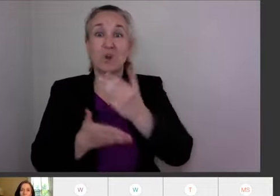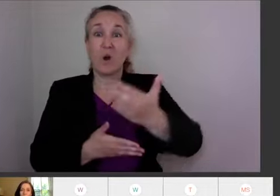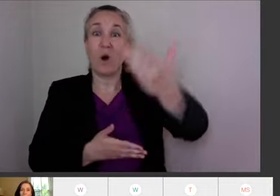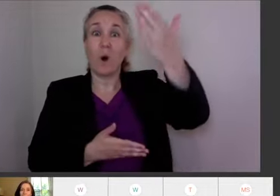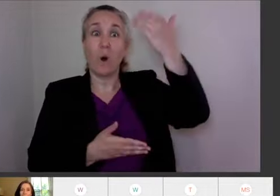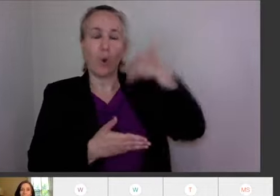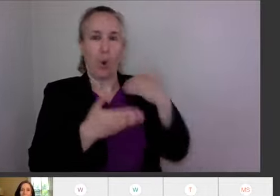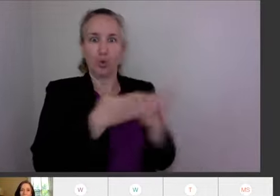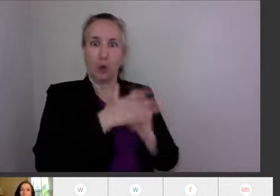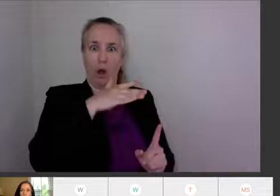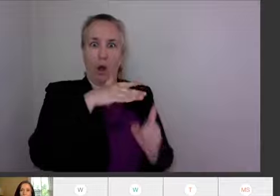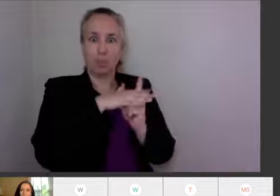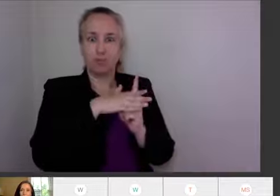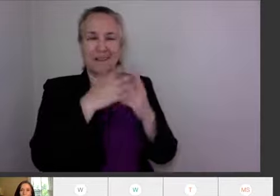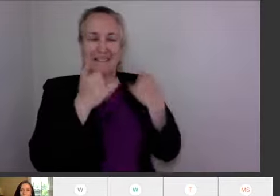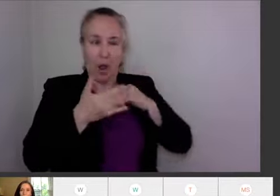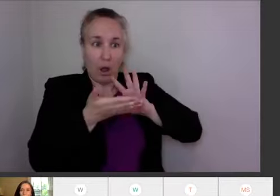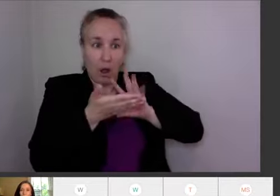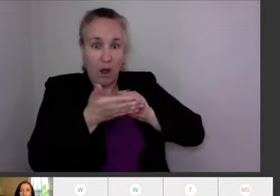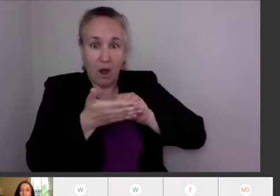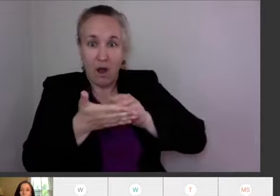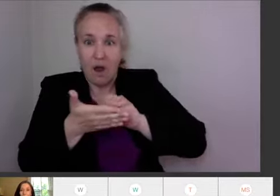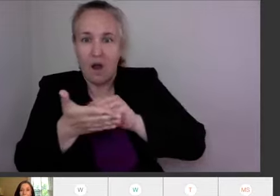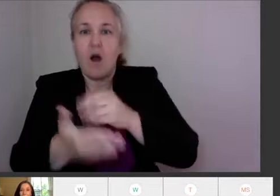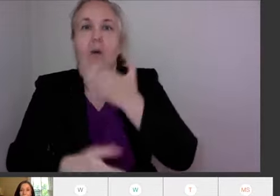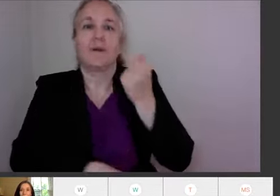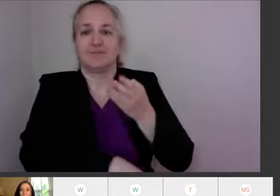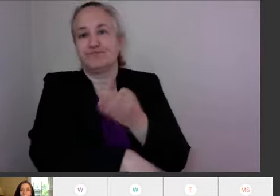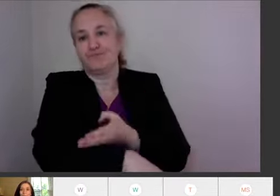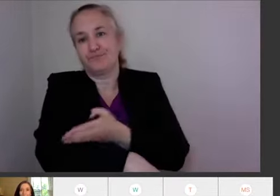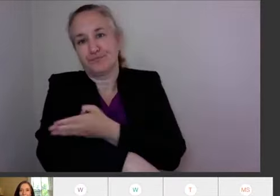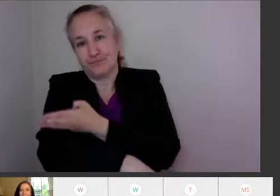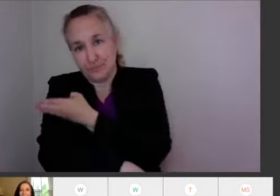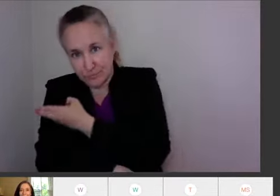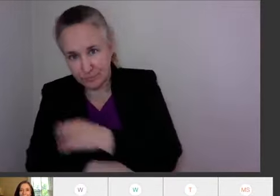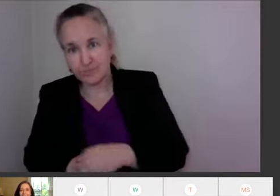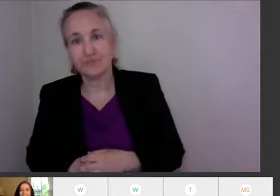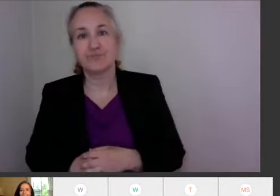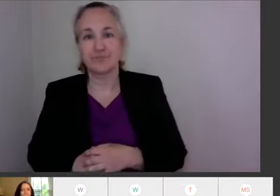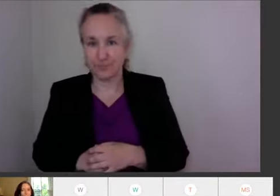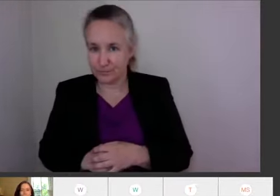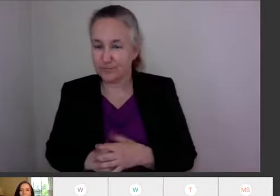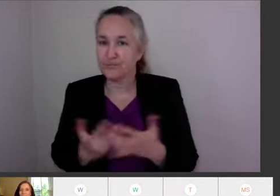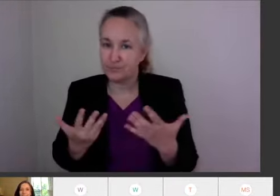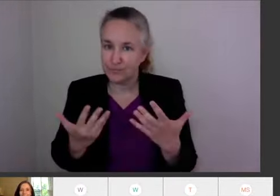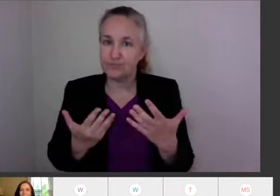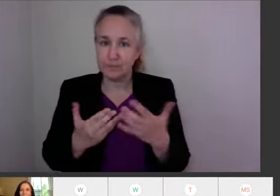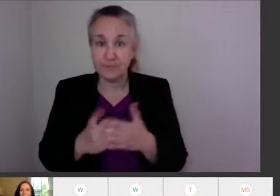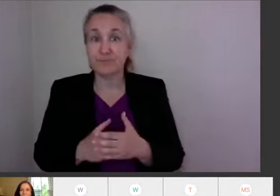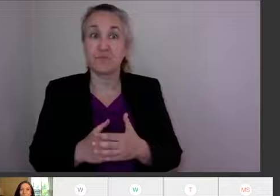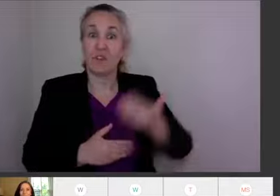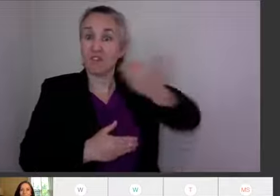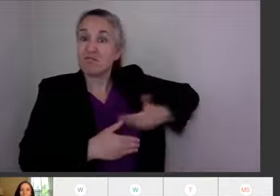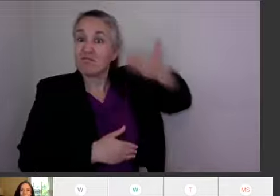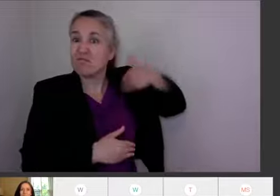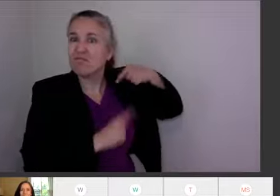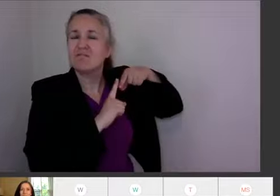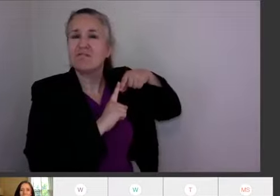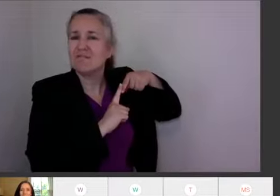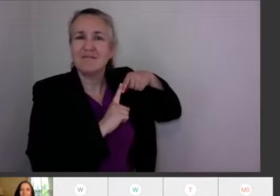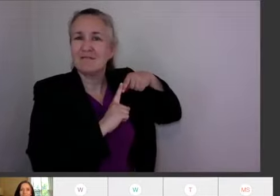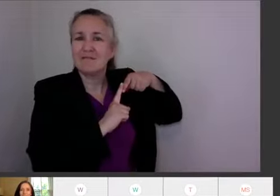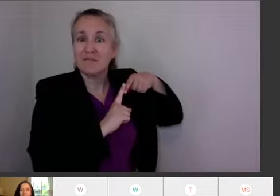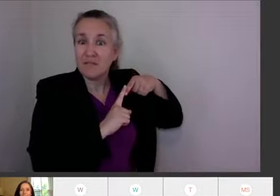ago. At this point, we've built a plane and we're flying it. In those early days, we were